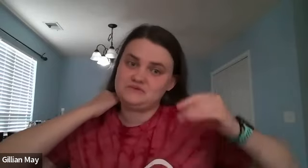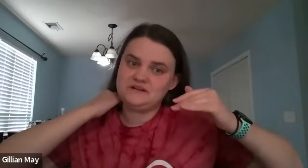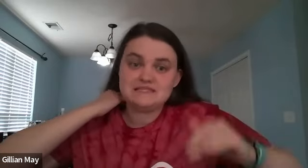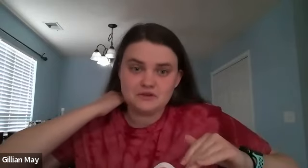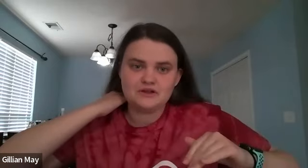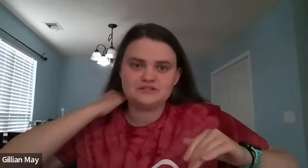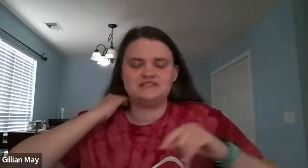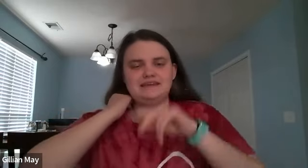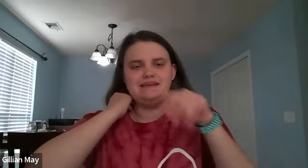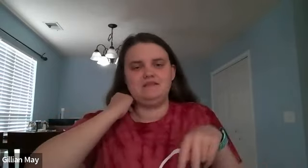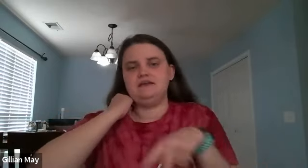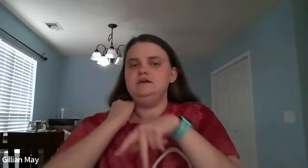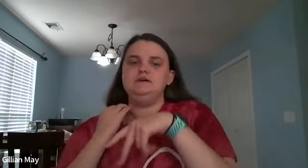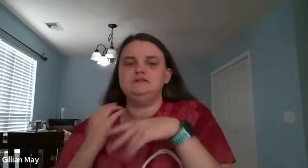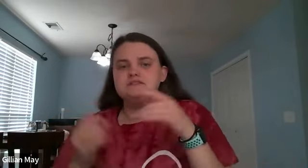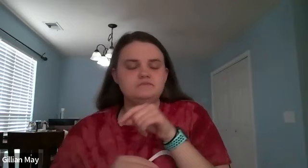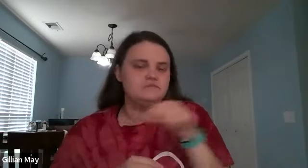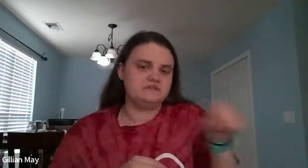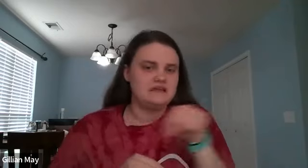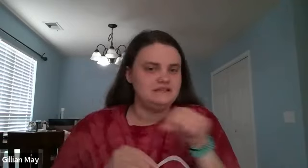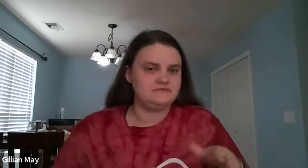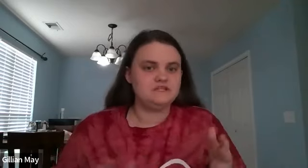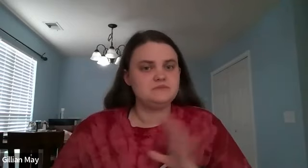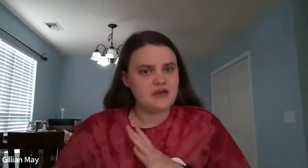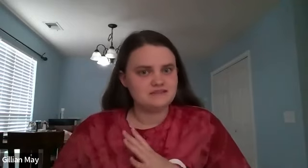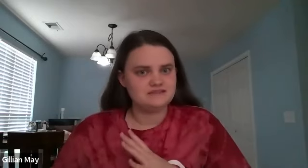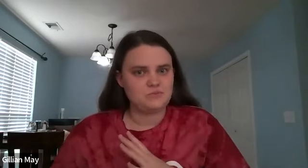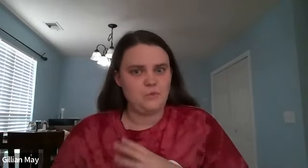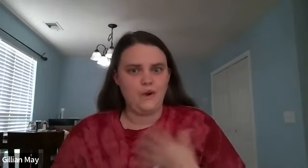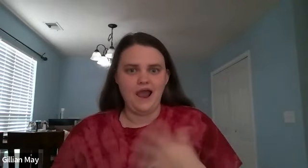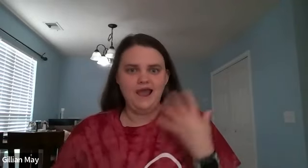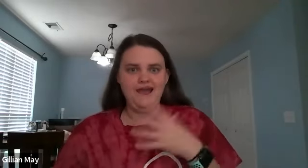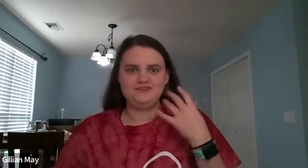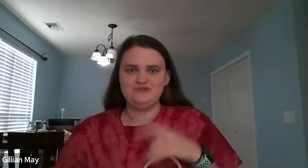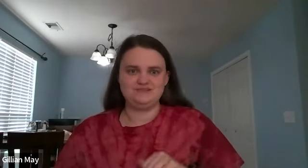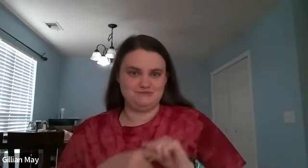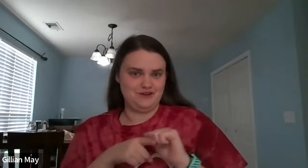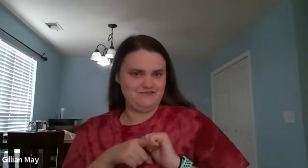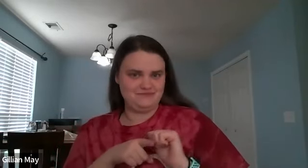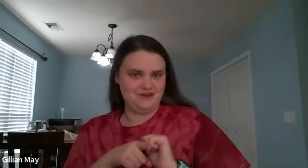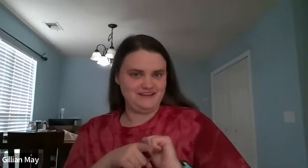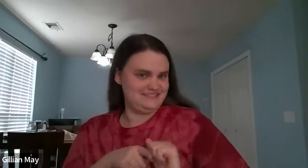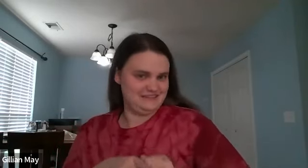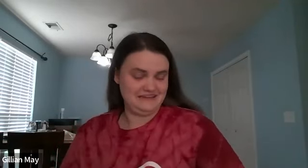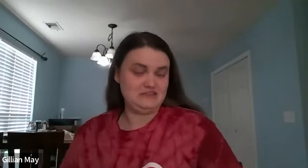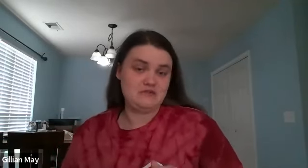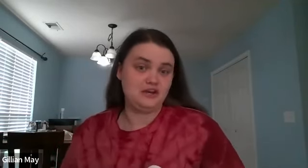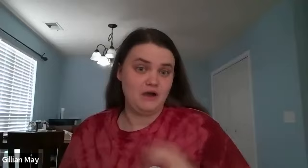very similar. It's just like getting like some slightly difference, but wow, y'all been practicing. Either that or you'll have a